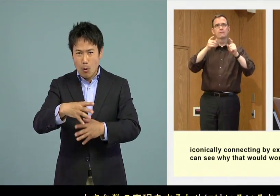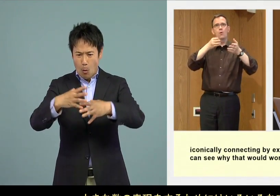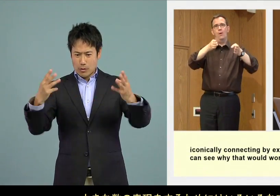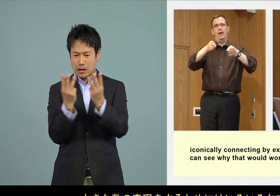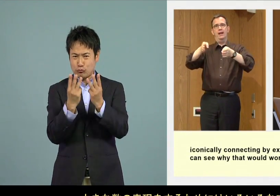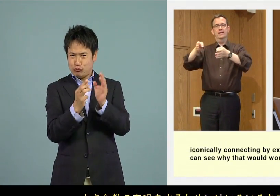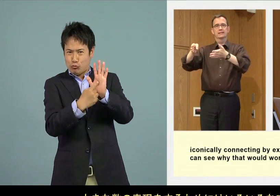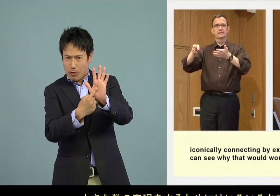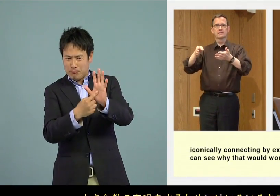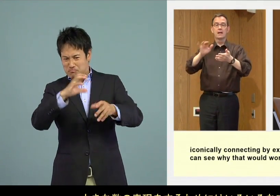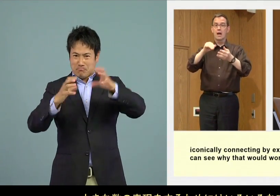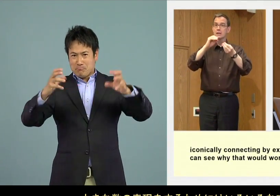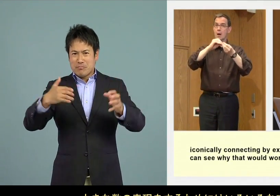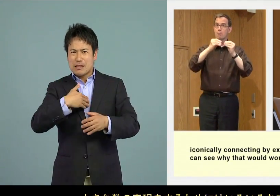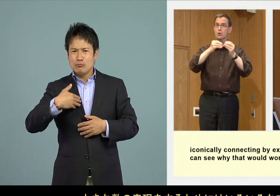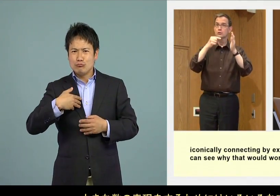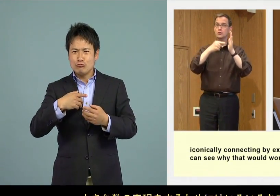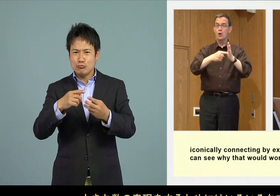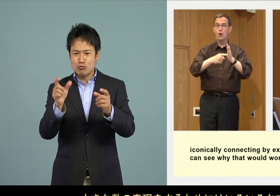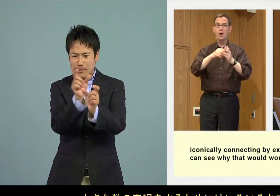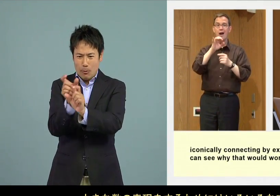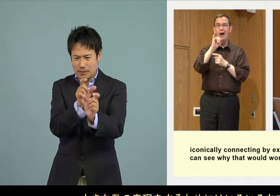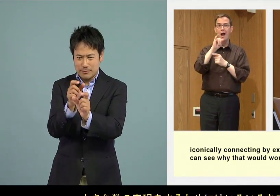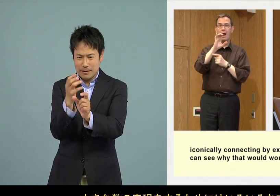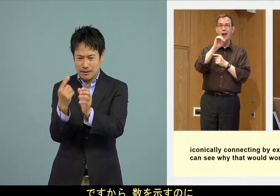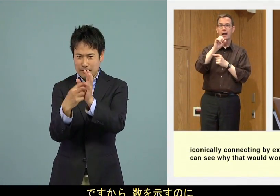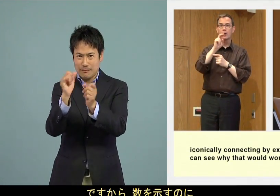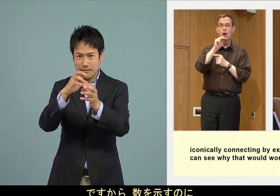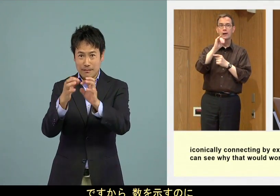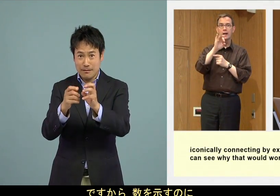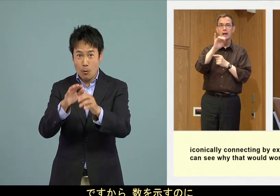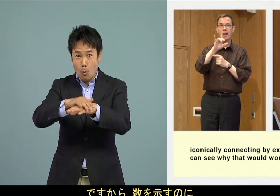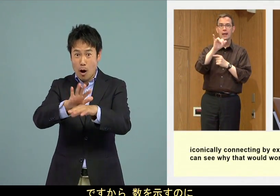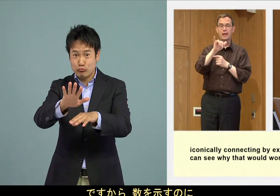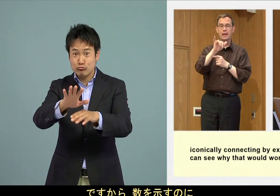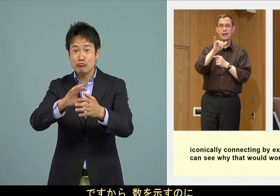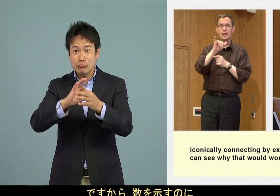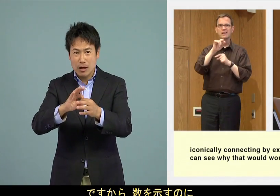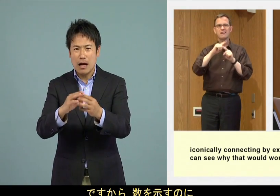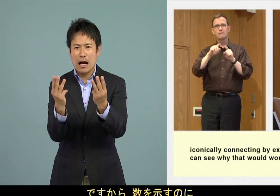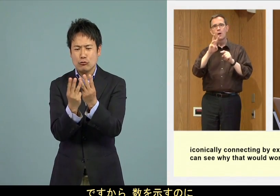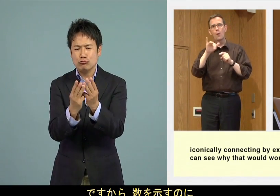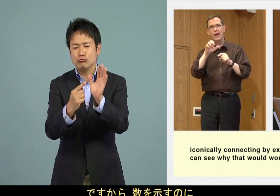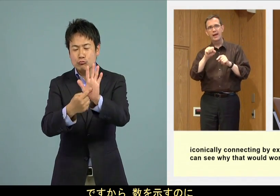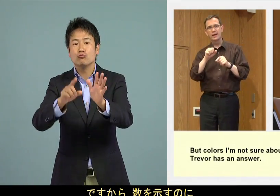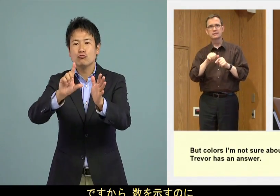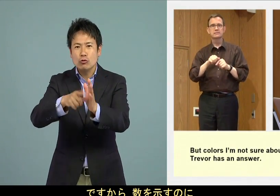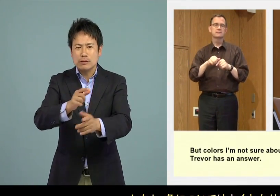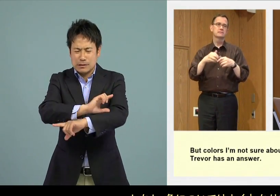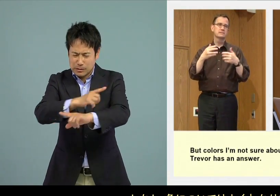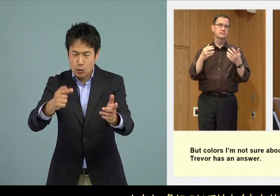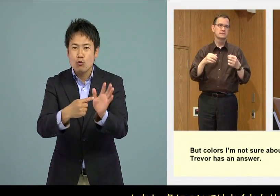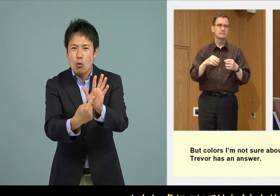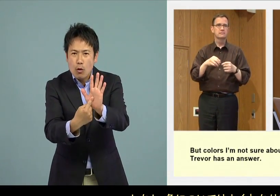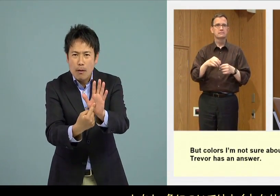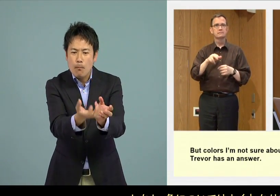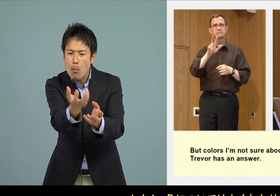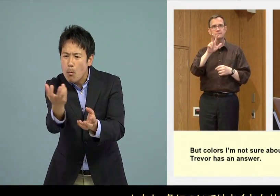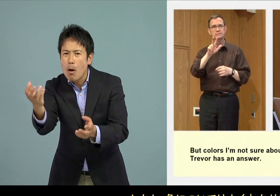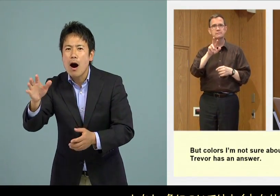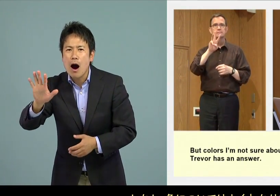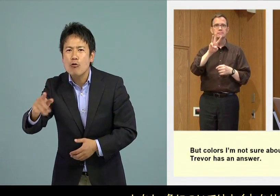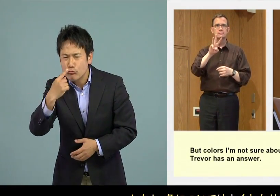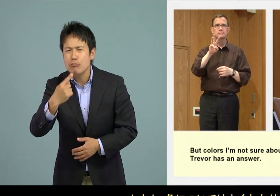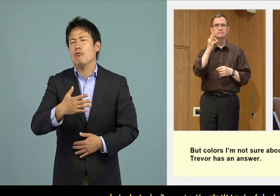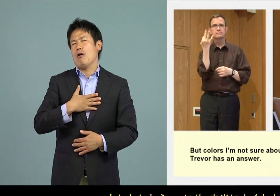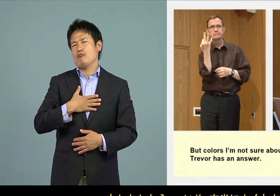numbers iconically by extending different types of fingers. So you can see why that would work that way. But colours I'm not sure